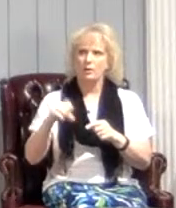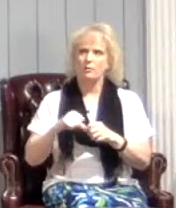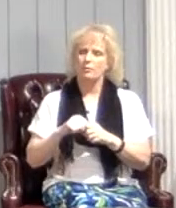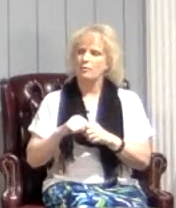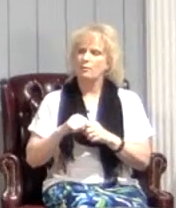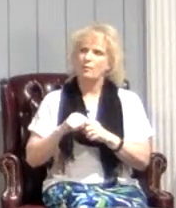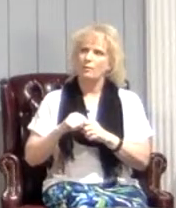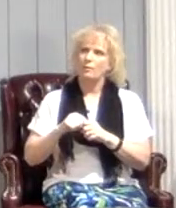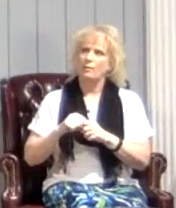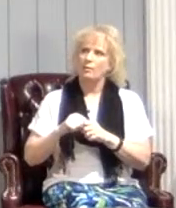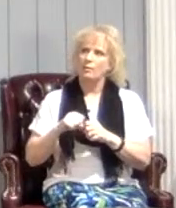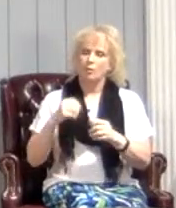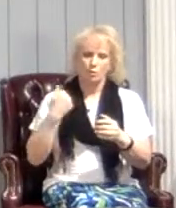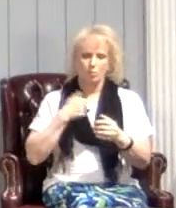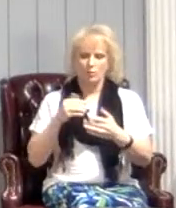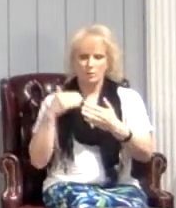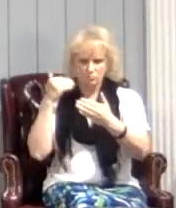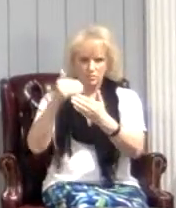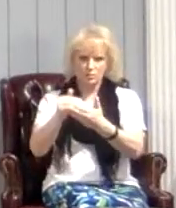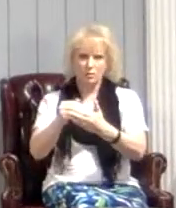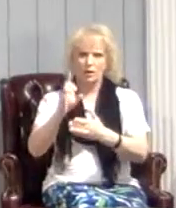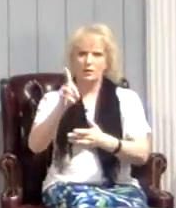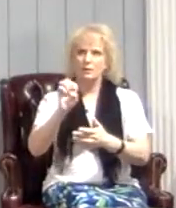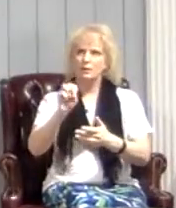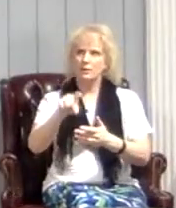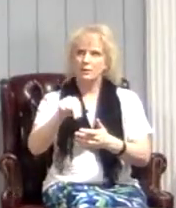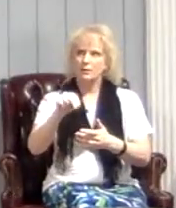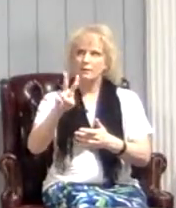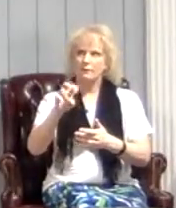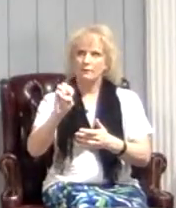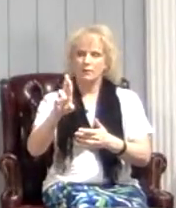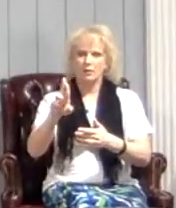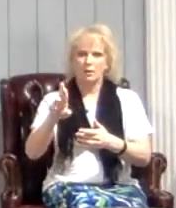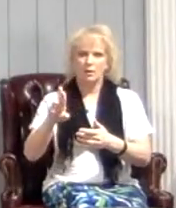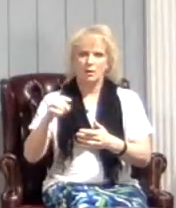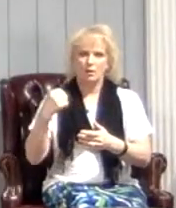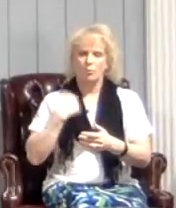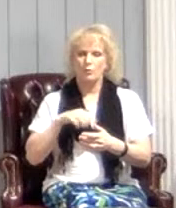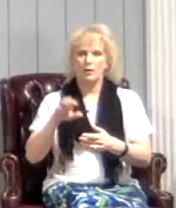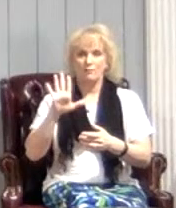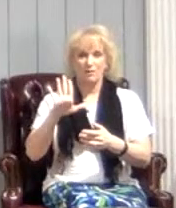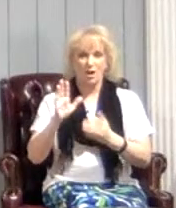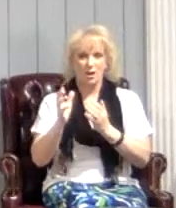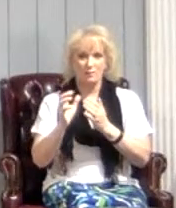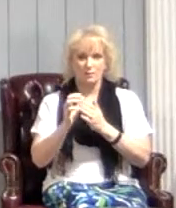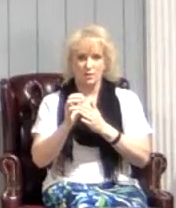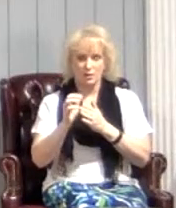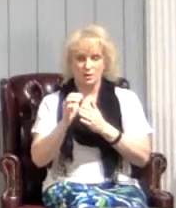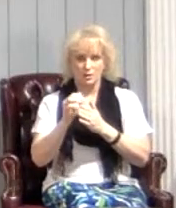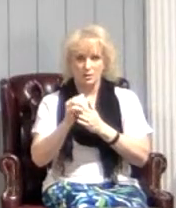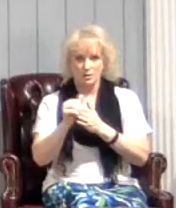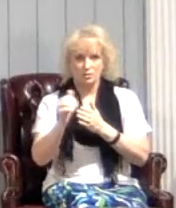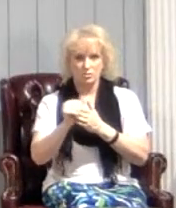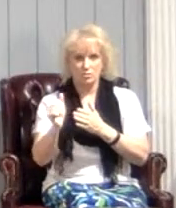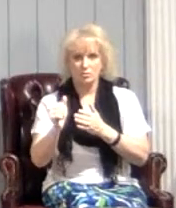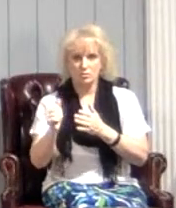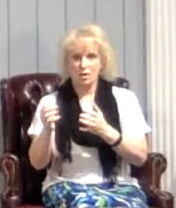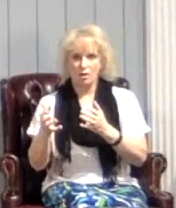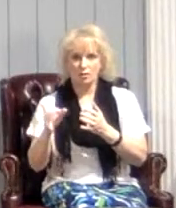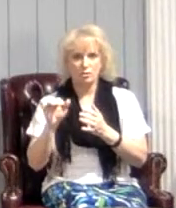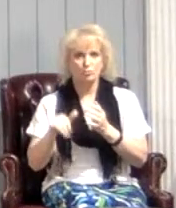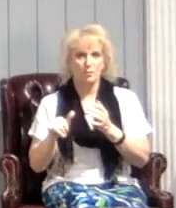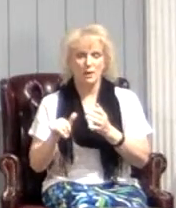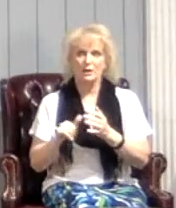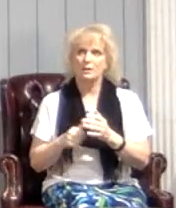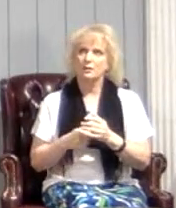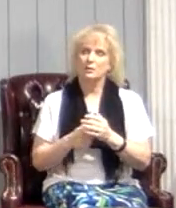We got to Denver, Anita and me and Mike, we got to Denver, we had $5 left between us. We're not